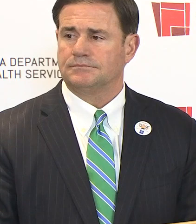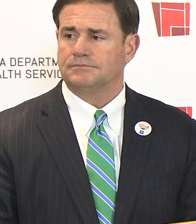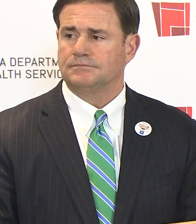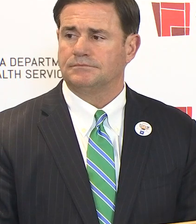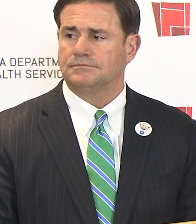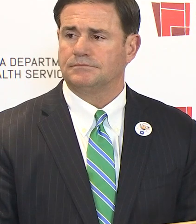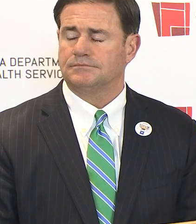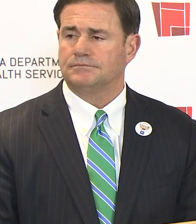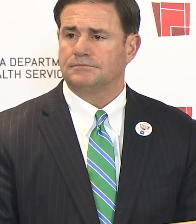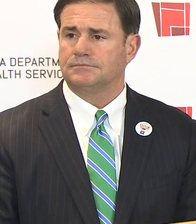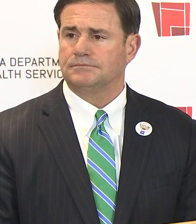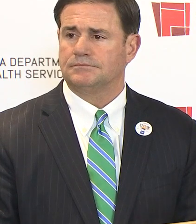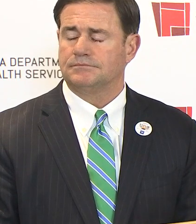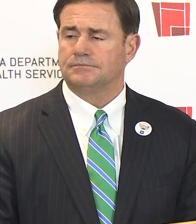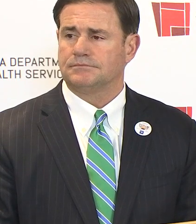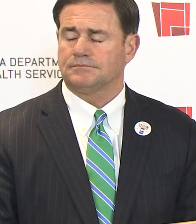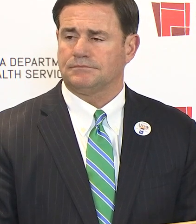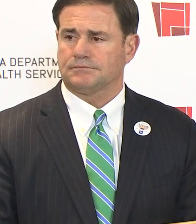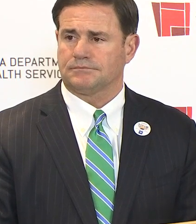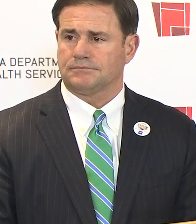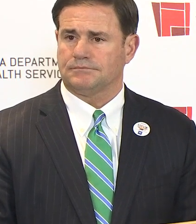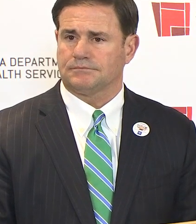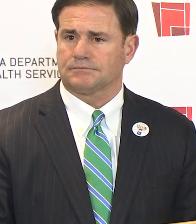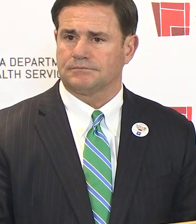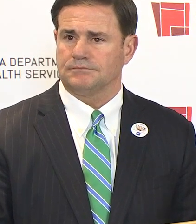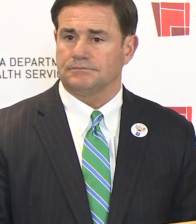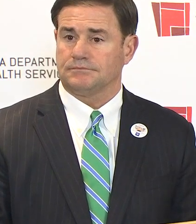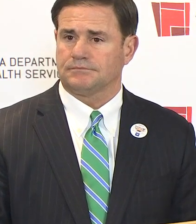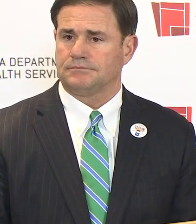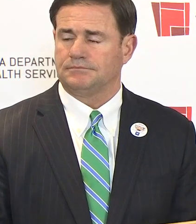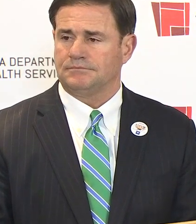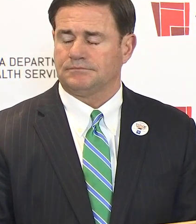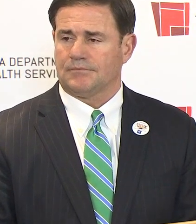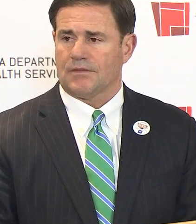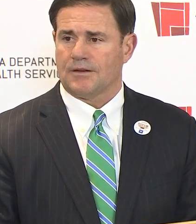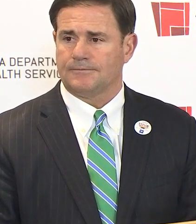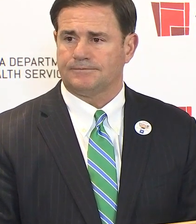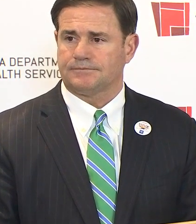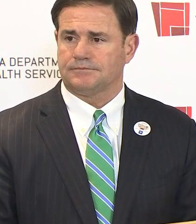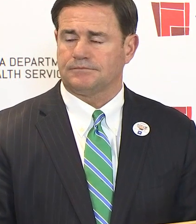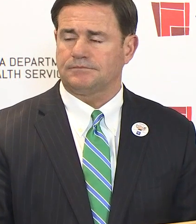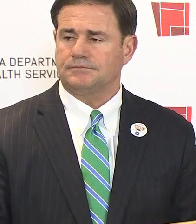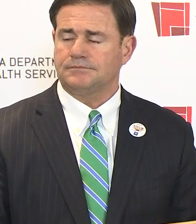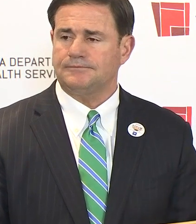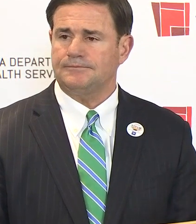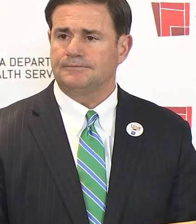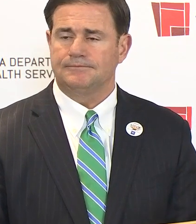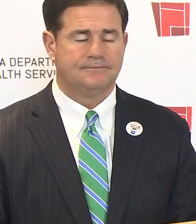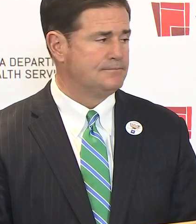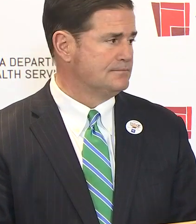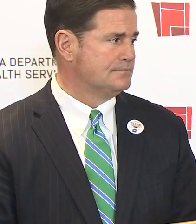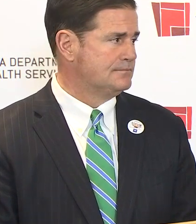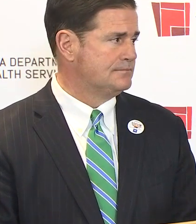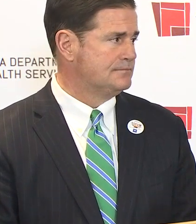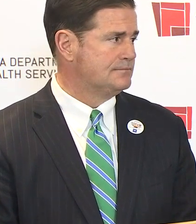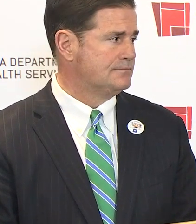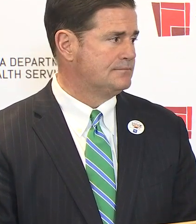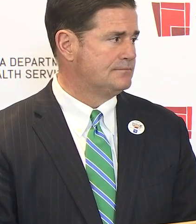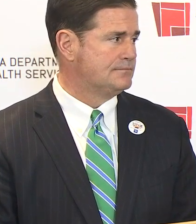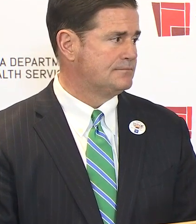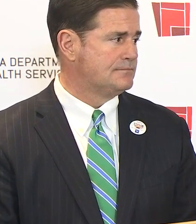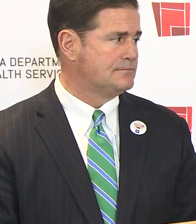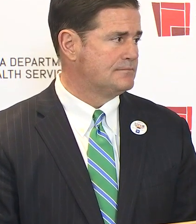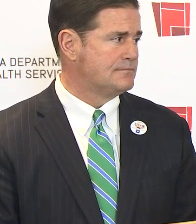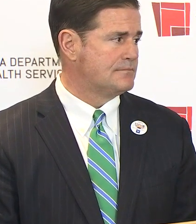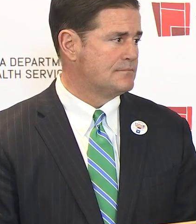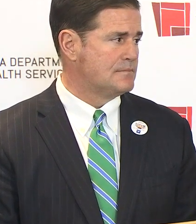getting exposed. I think there's a big difference between getting on an airplane versus a cruise line, where you